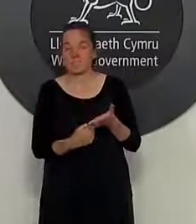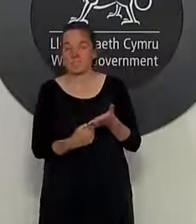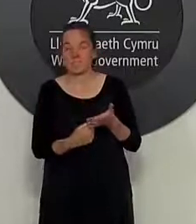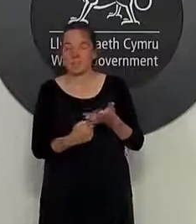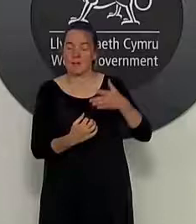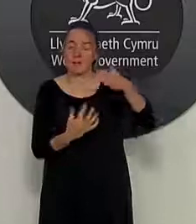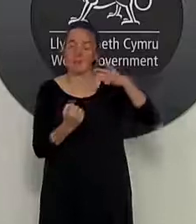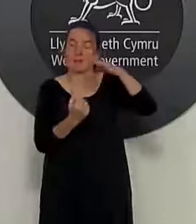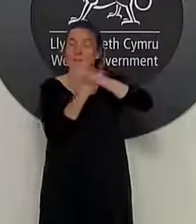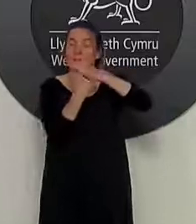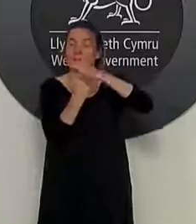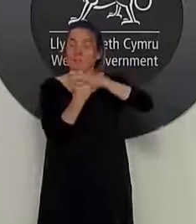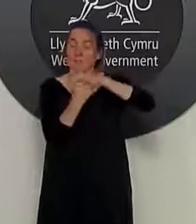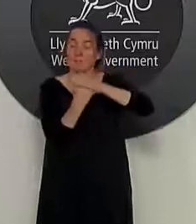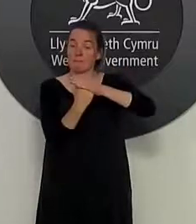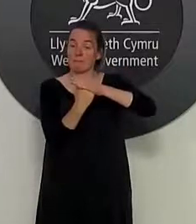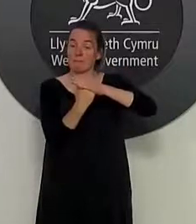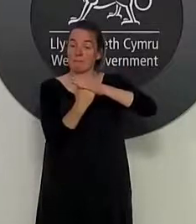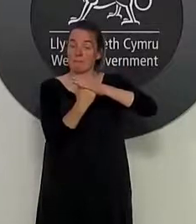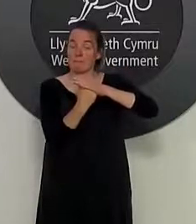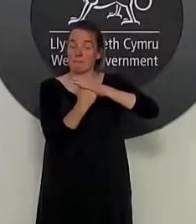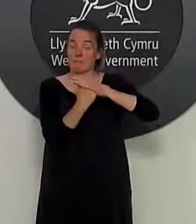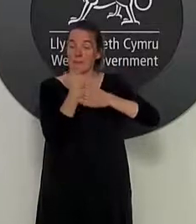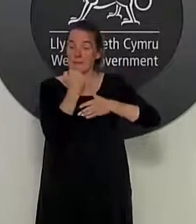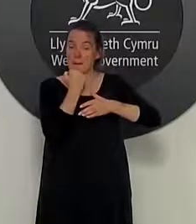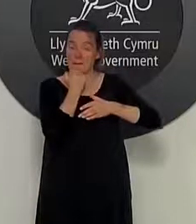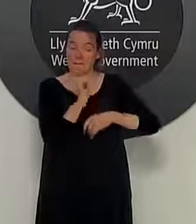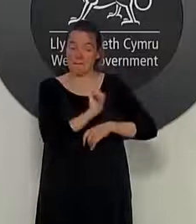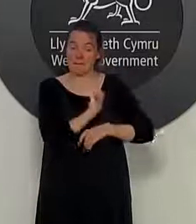ceiling within the area,